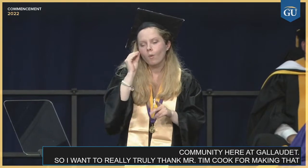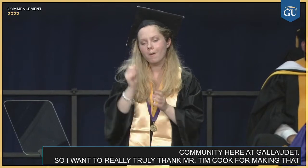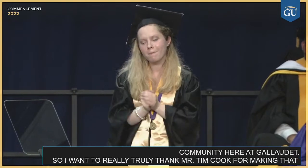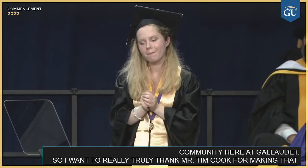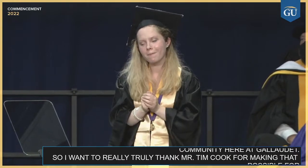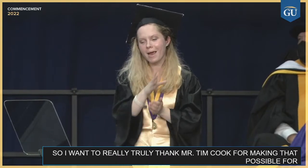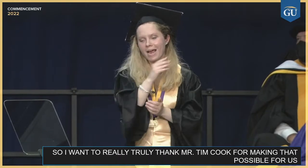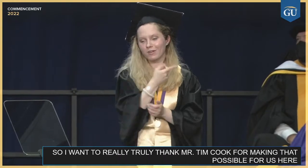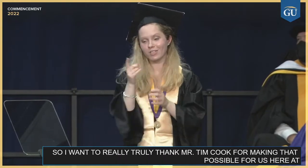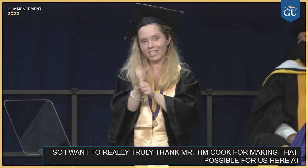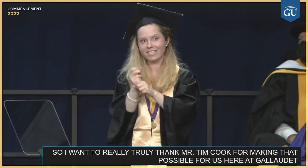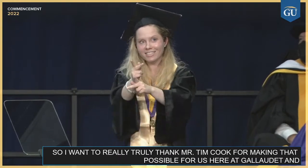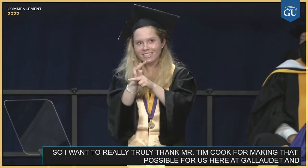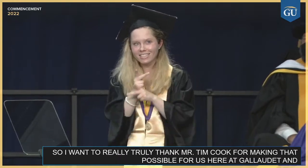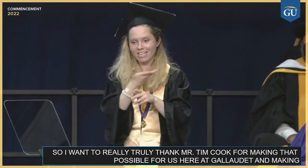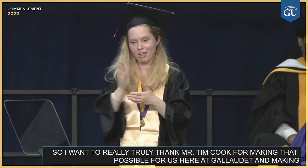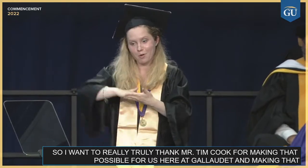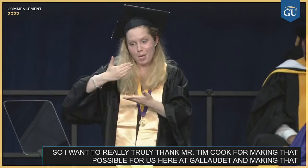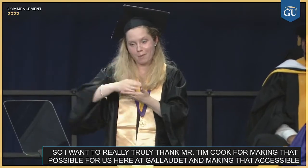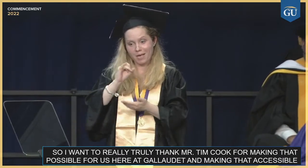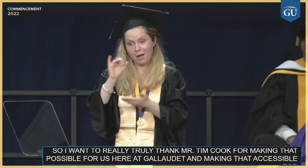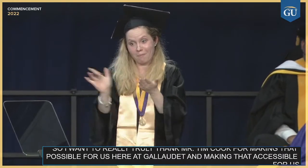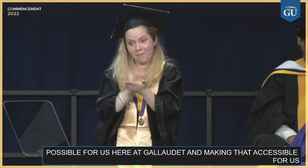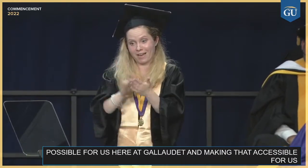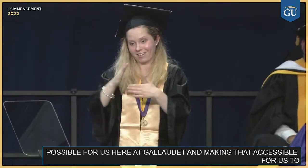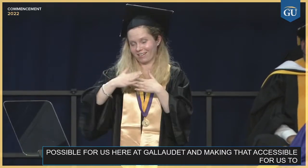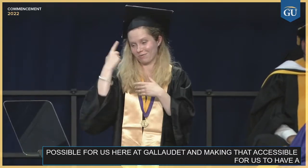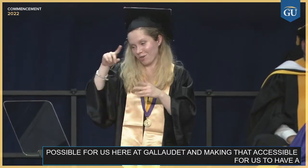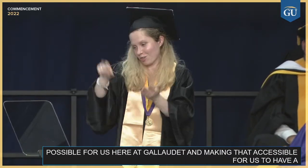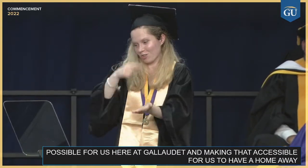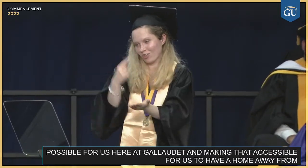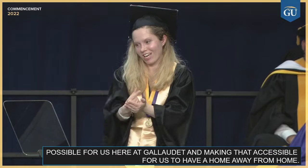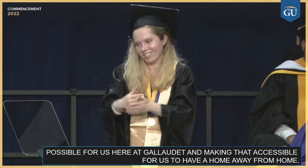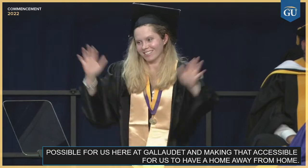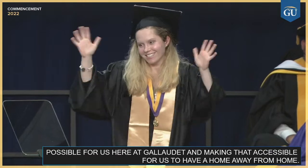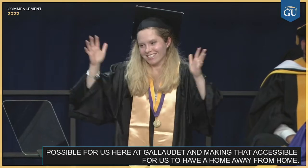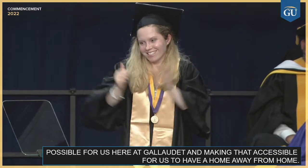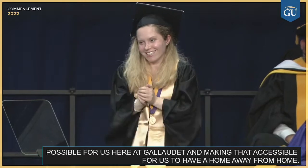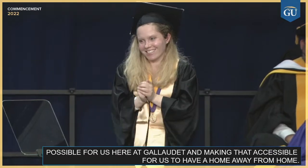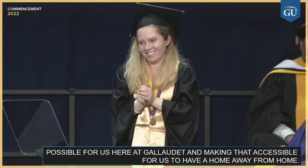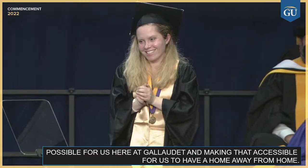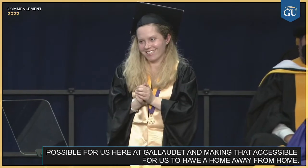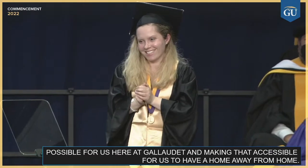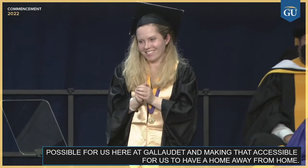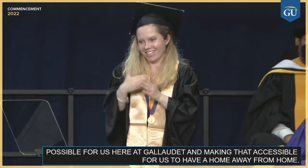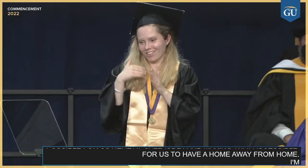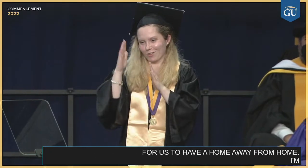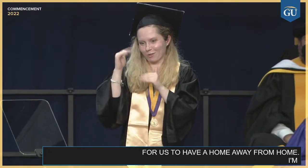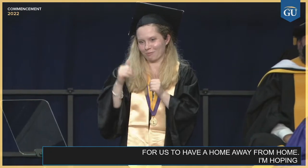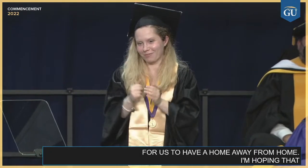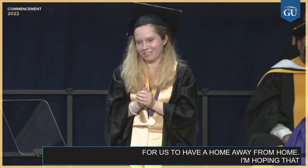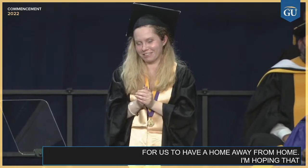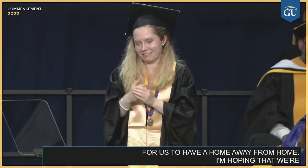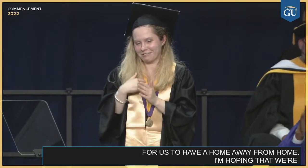have a home away from home. I'm hoping that we're able to keep our MacBooks after graduation. Fingers